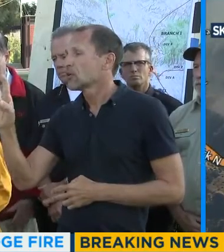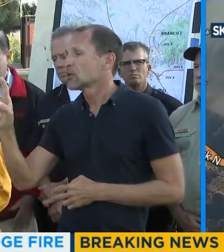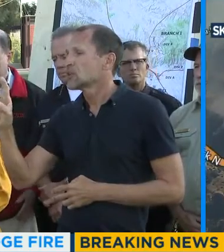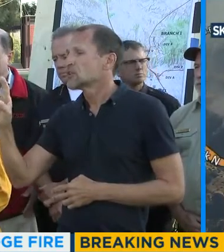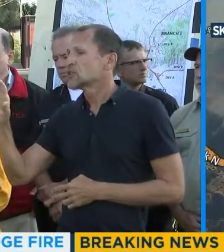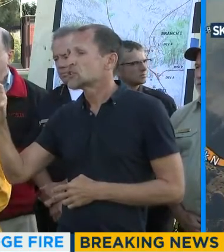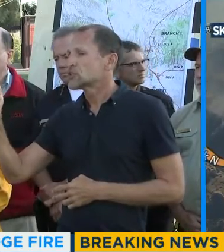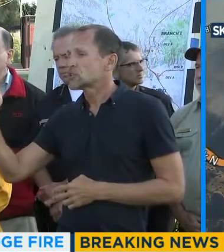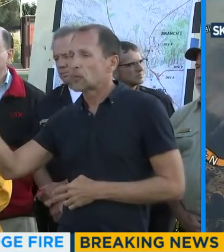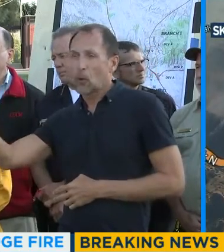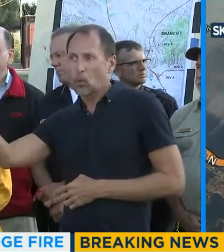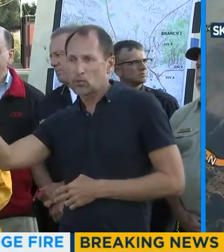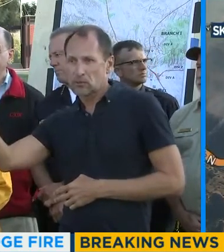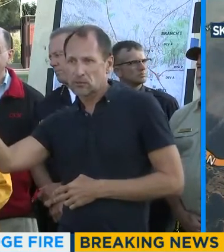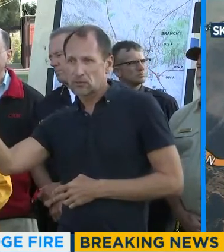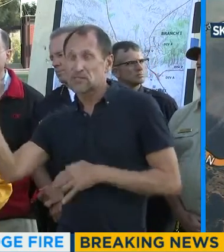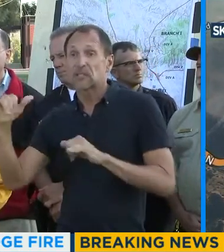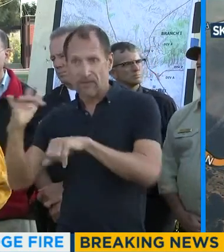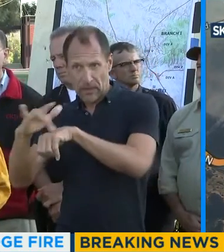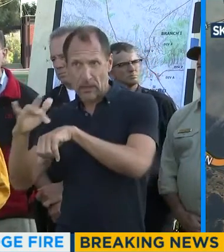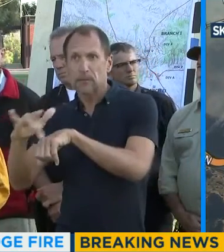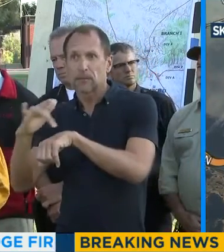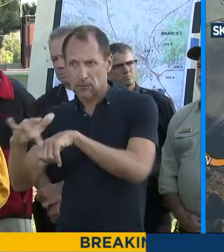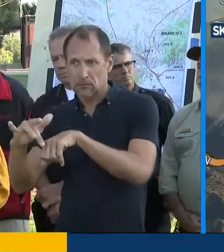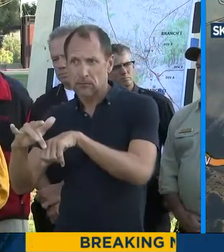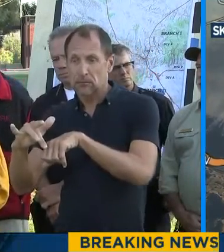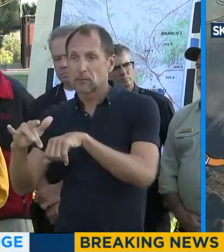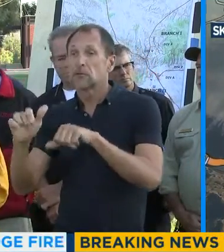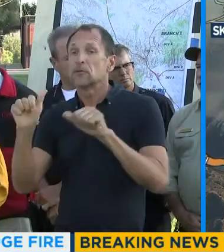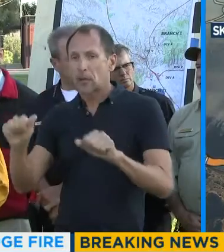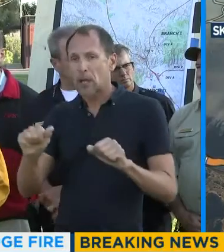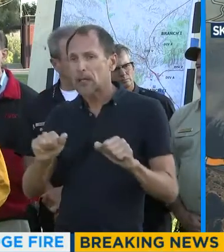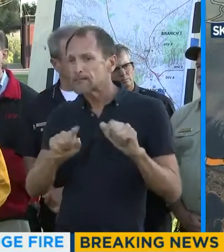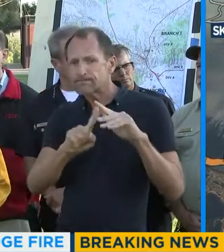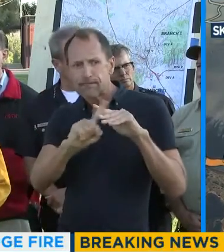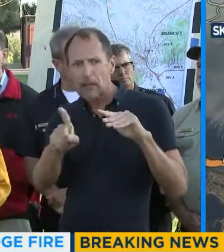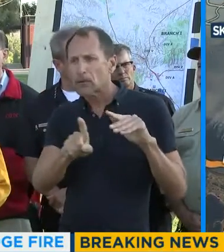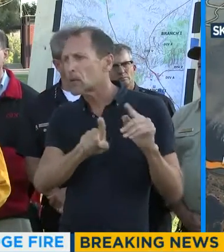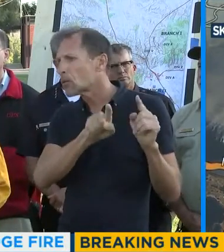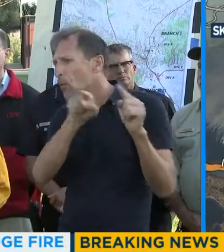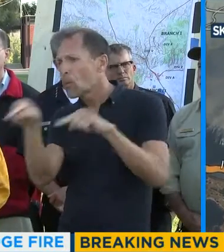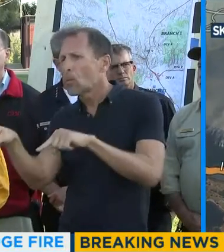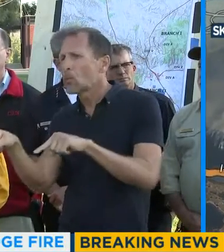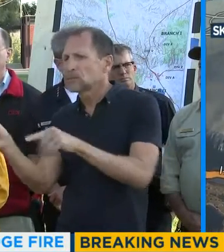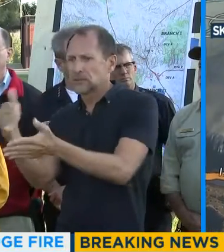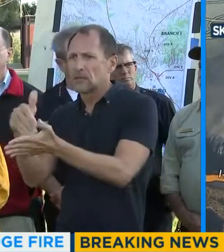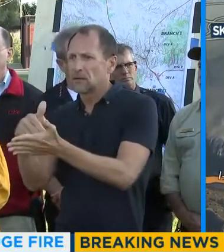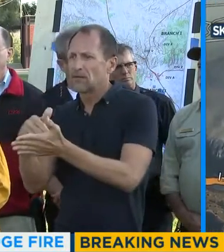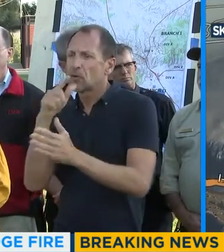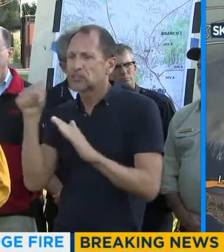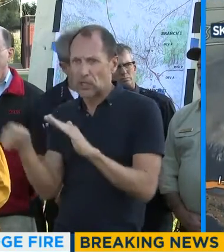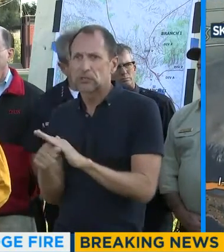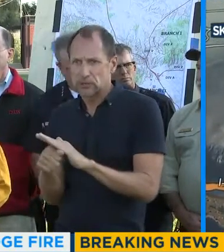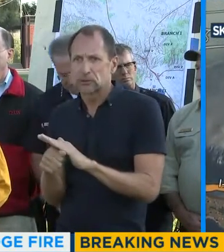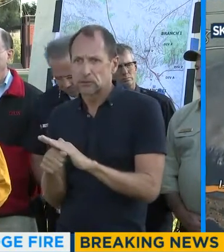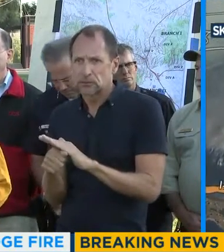for individuals to seek shelter and evacuate, heeding the calls of those mandatory evacuations. I want to thank